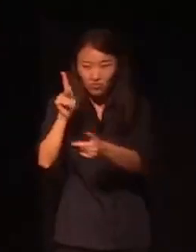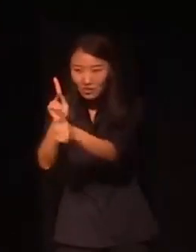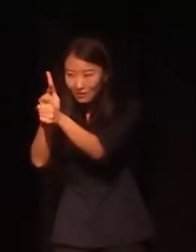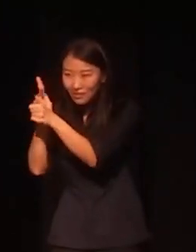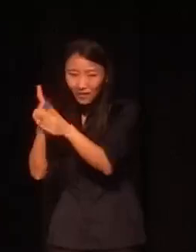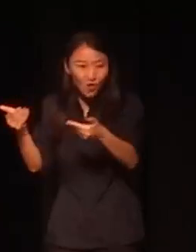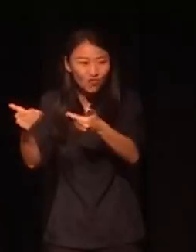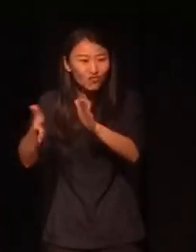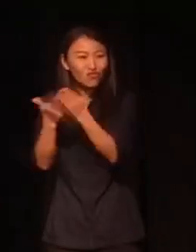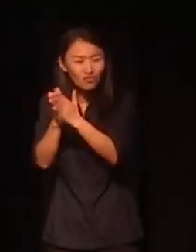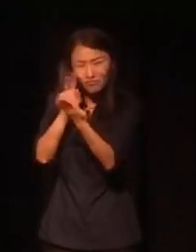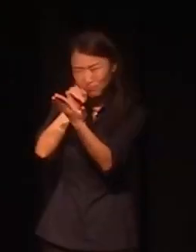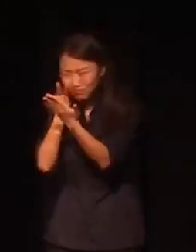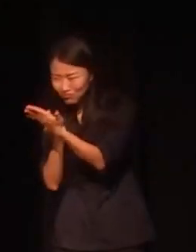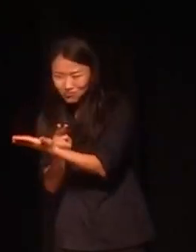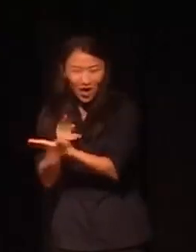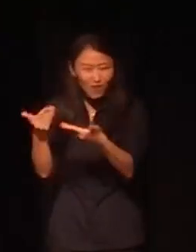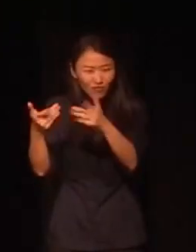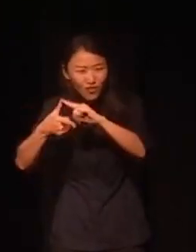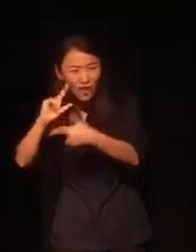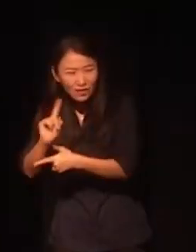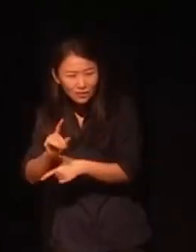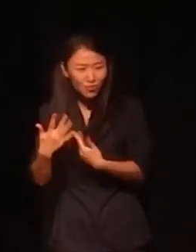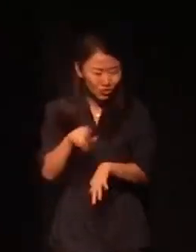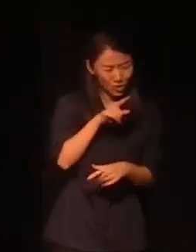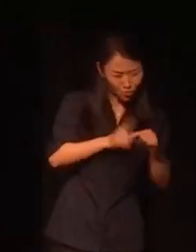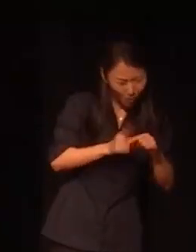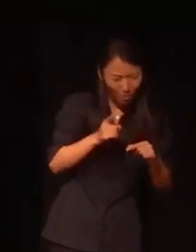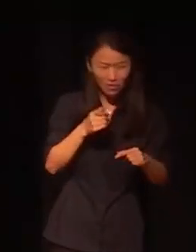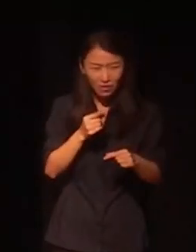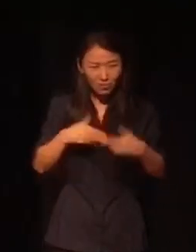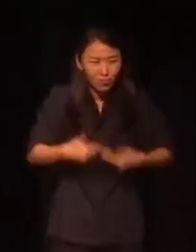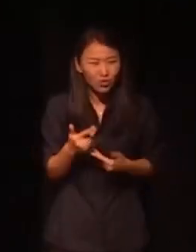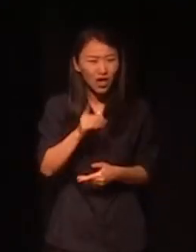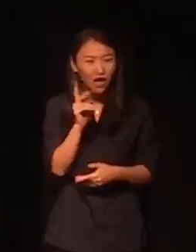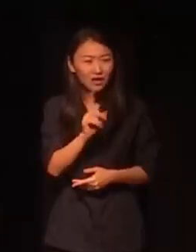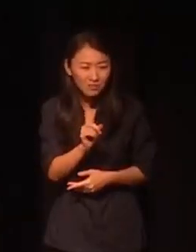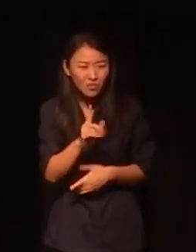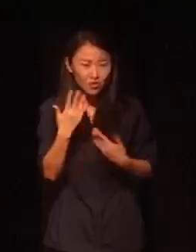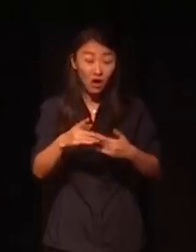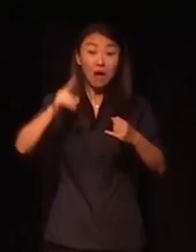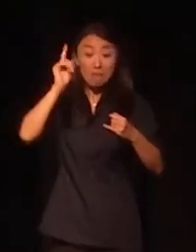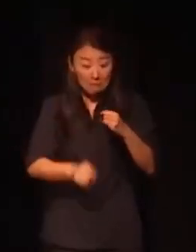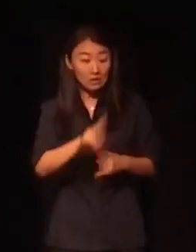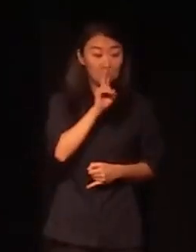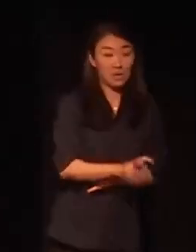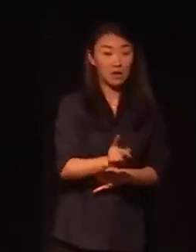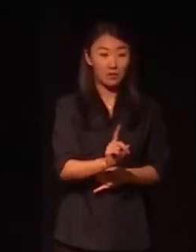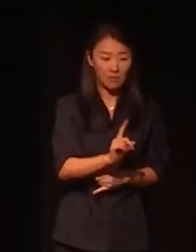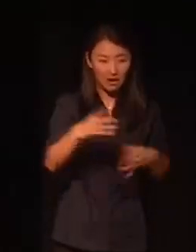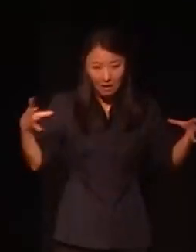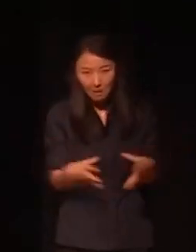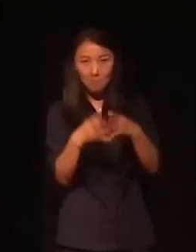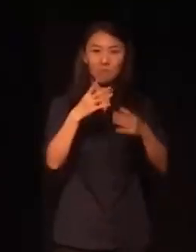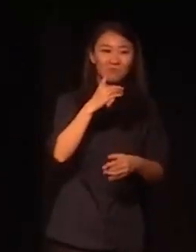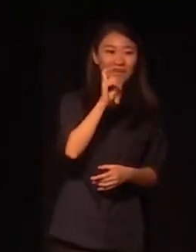and consider how to put them from Chinese into English. Eventually, we found that altogether 90